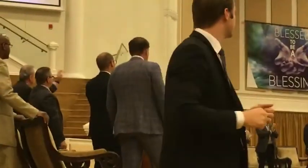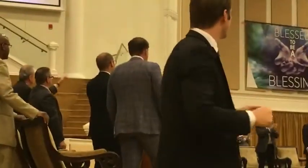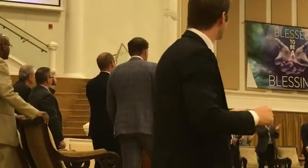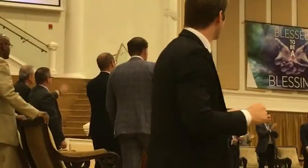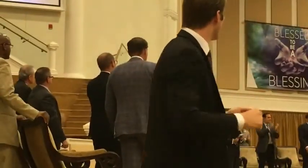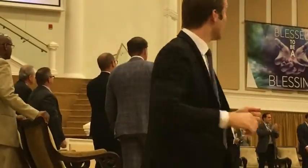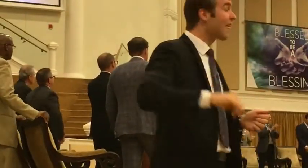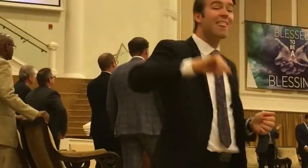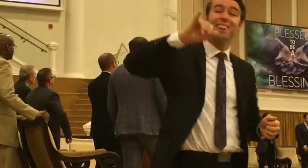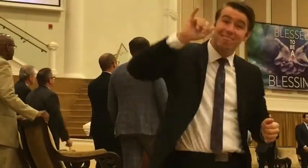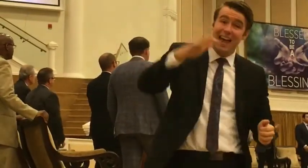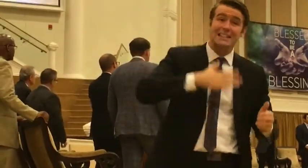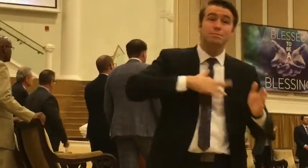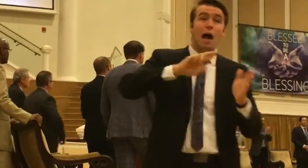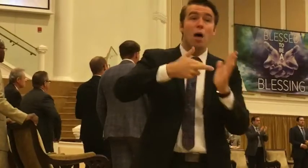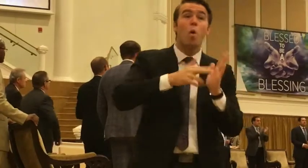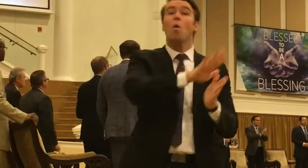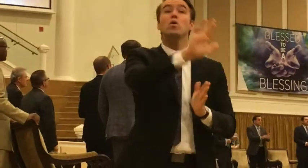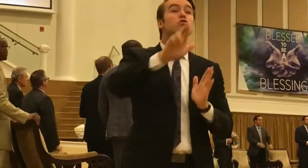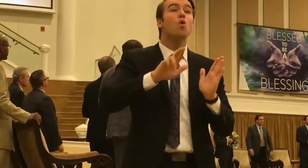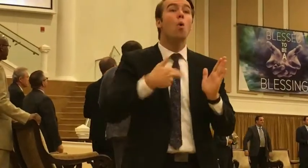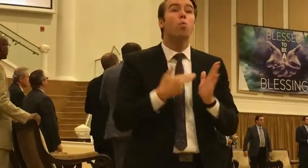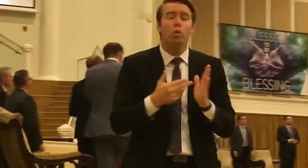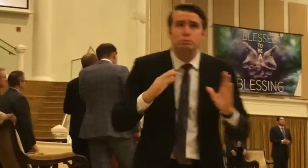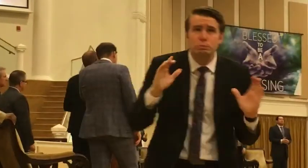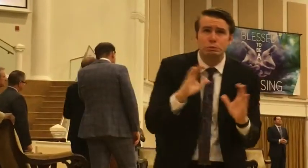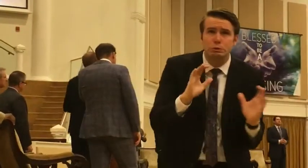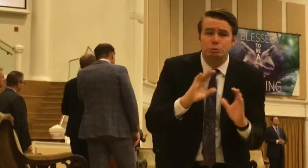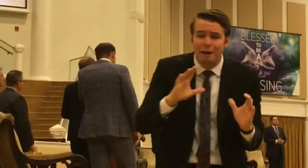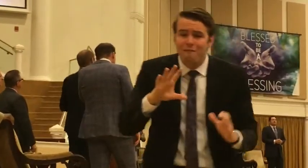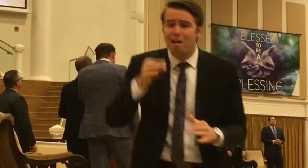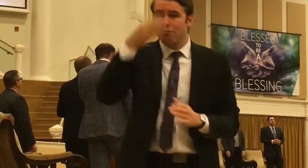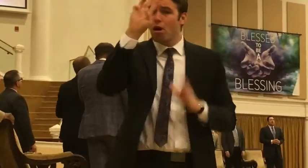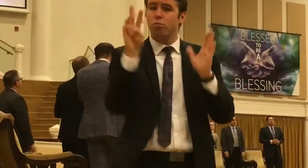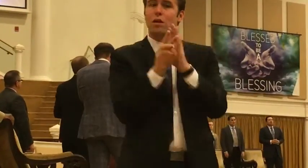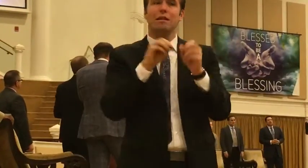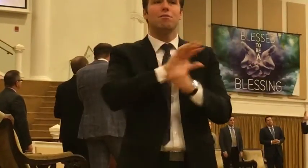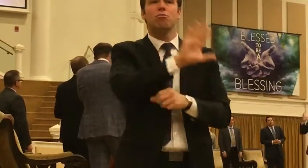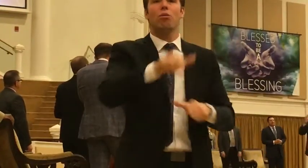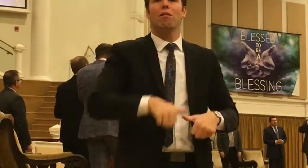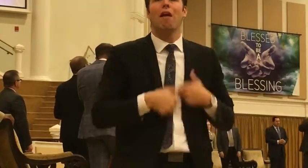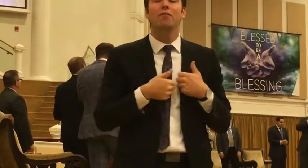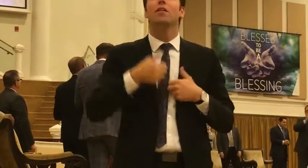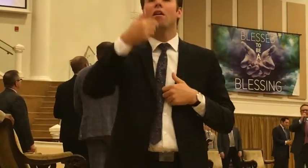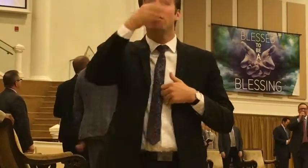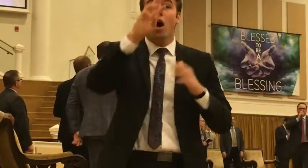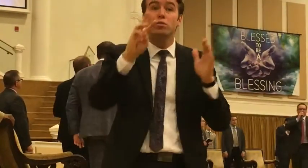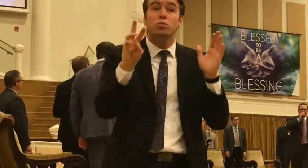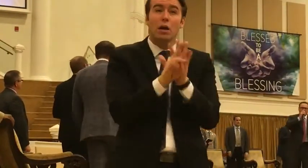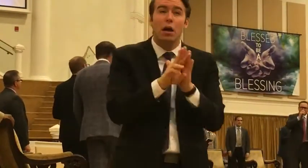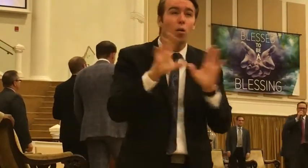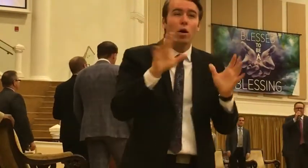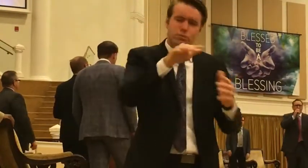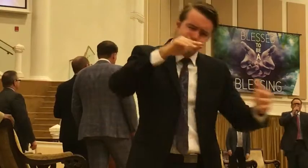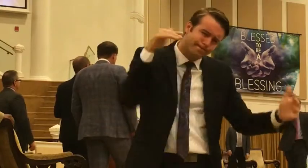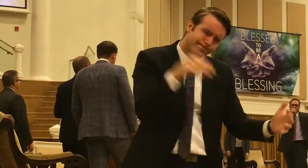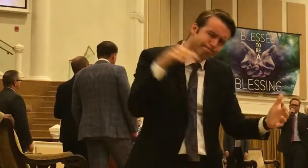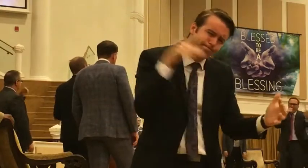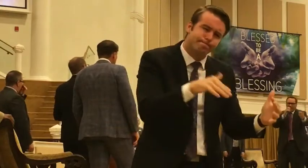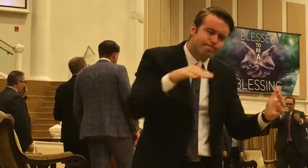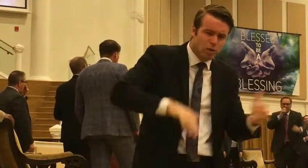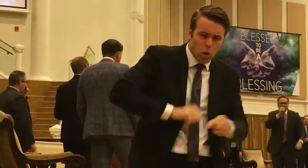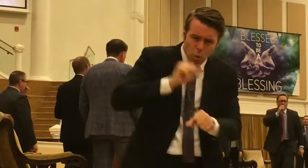That's my role. Your role is to find the will of God for your life. The will of God is for you to study like you've never studied,